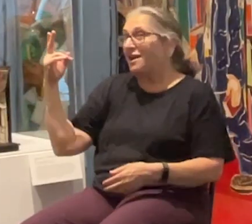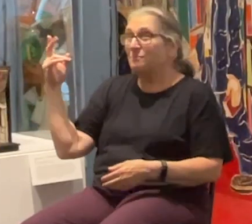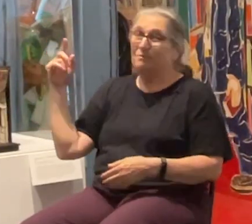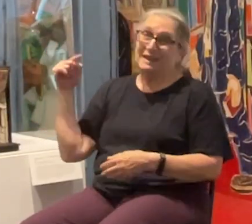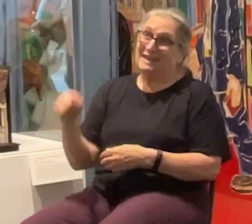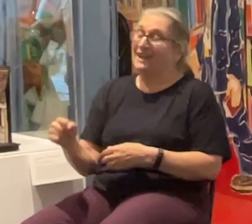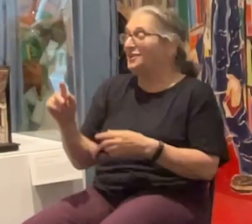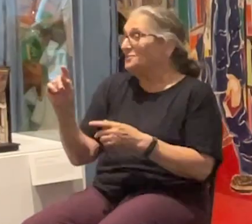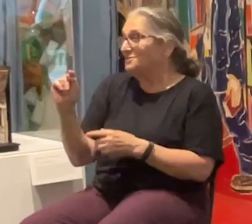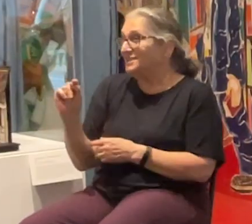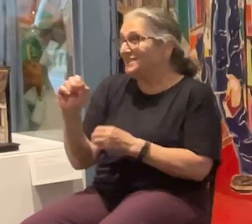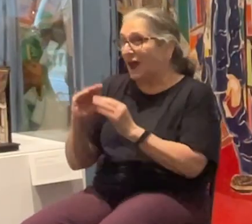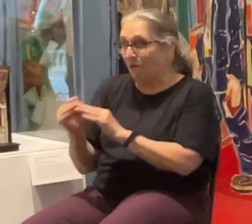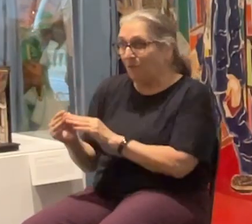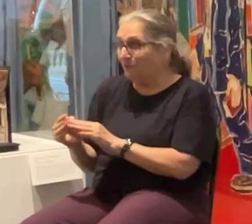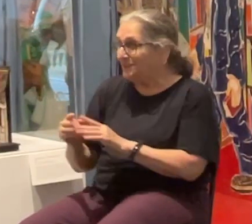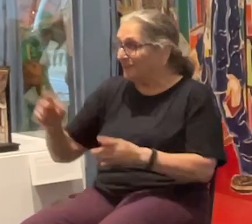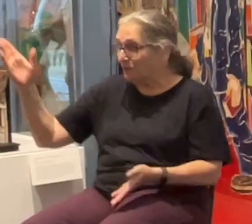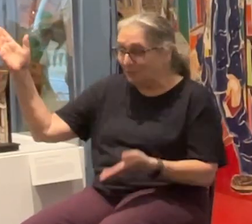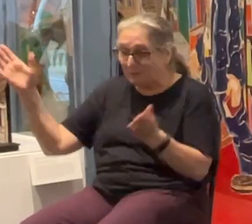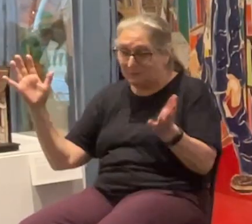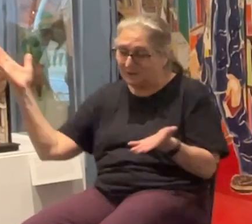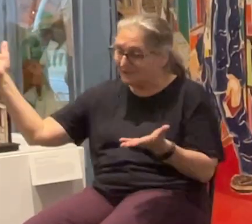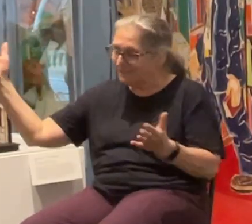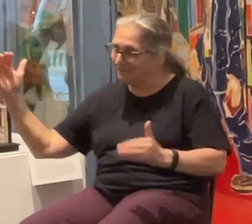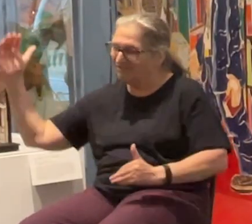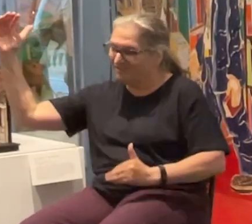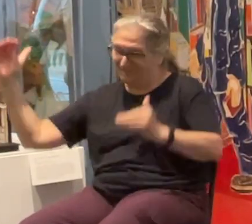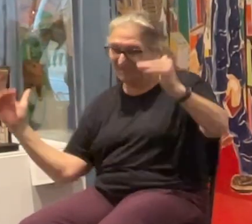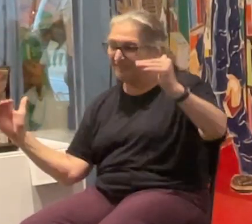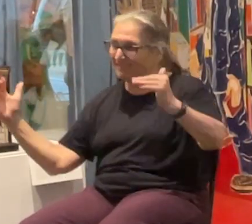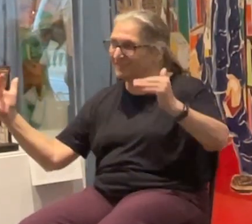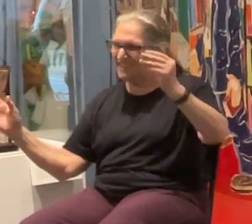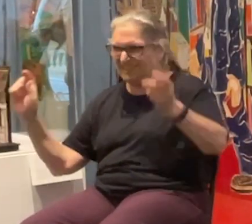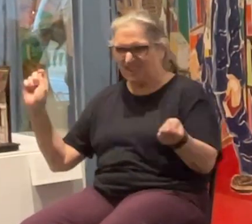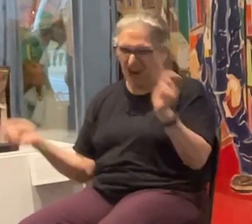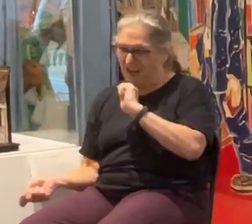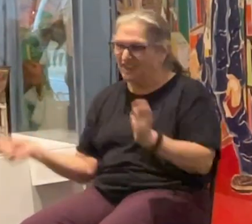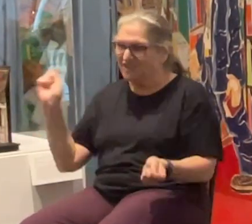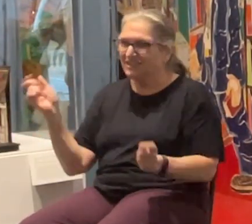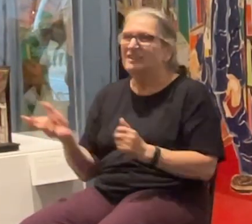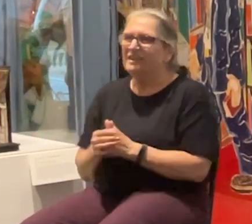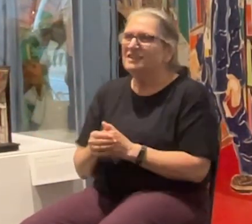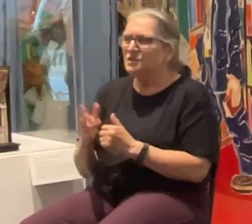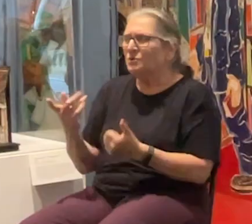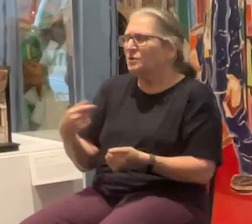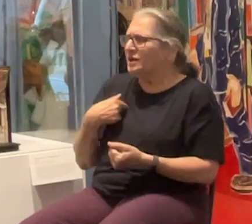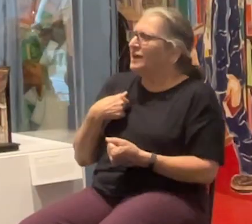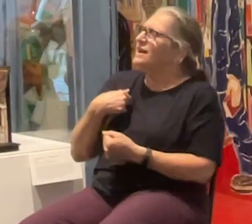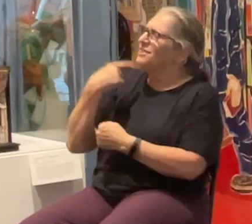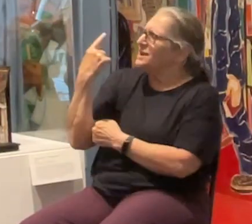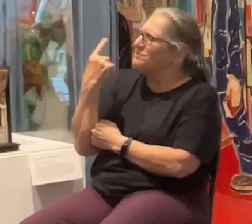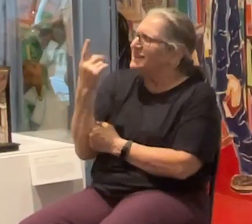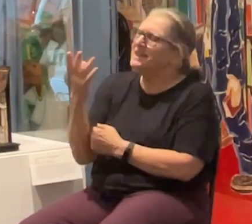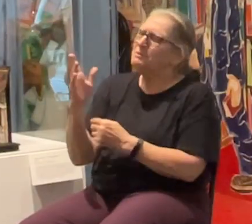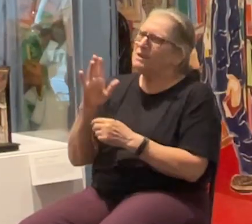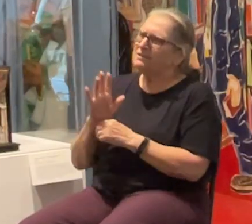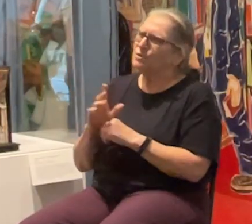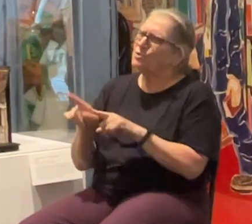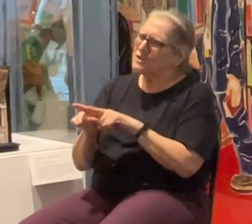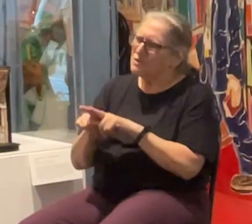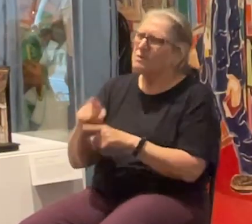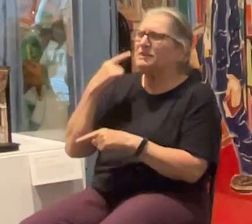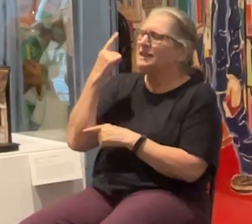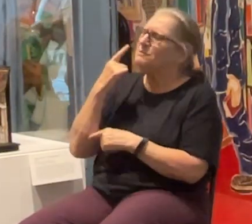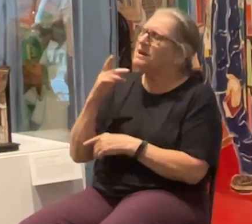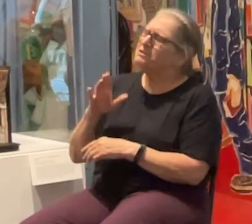mention, you know, just thinking about the conversation about the theatrical elements and happenings and